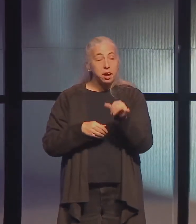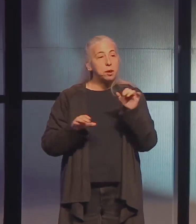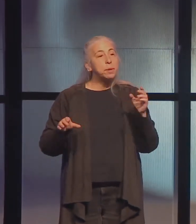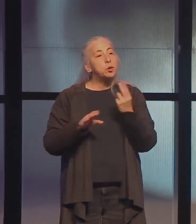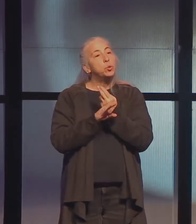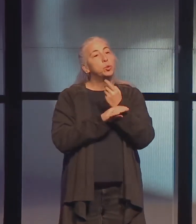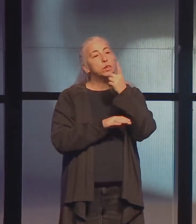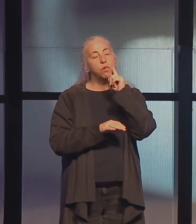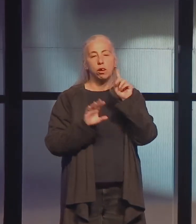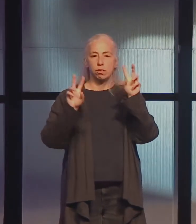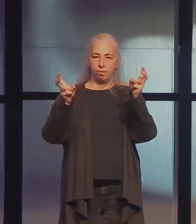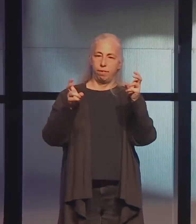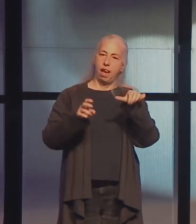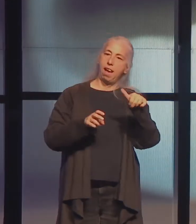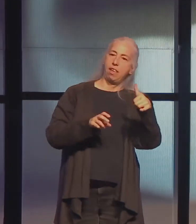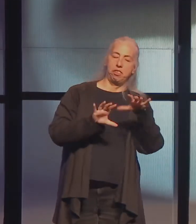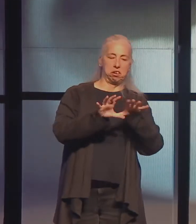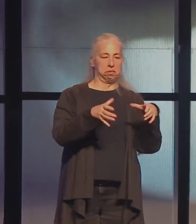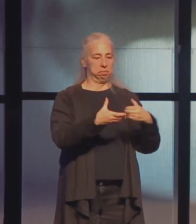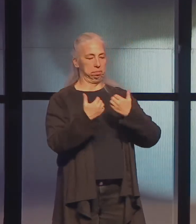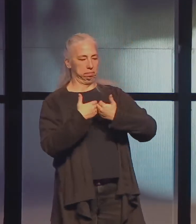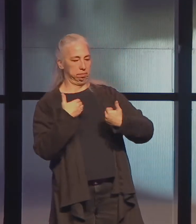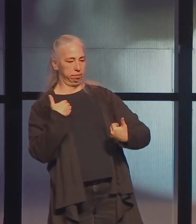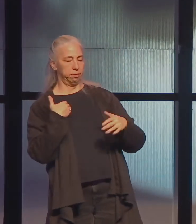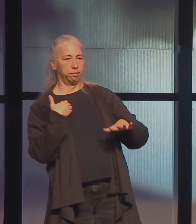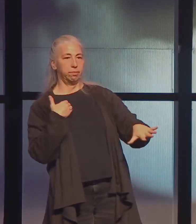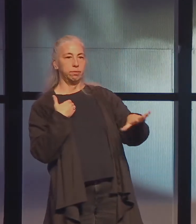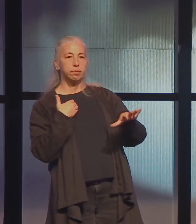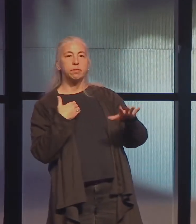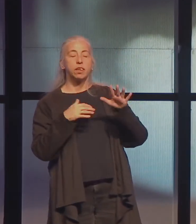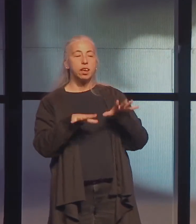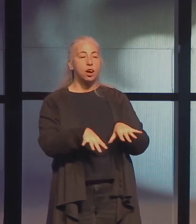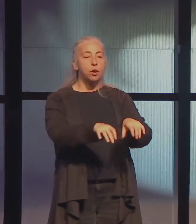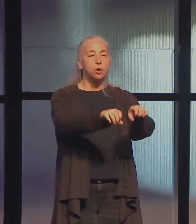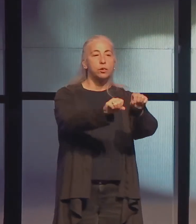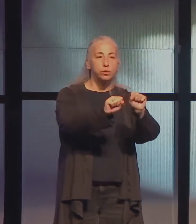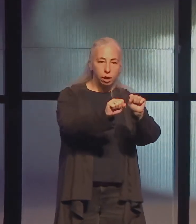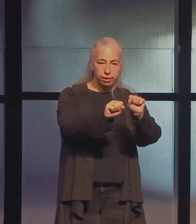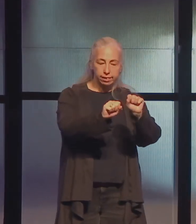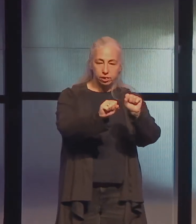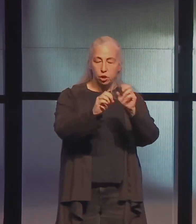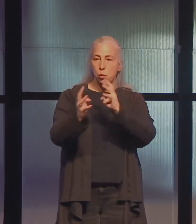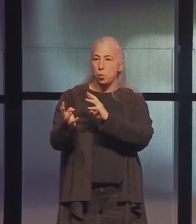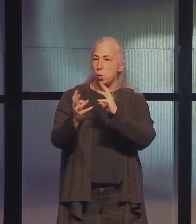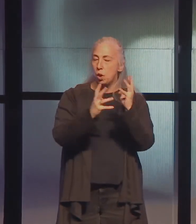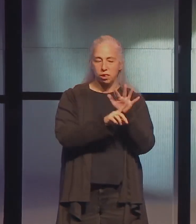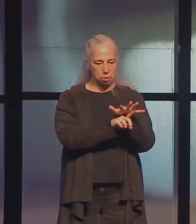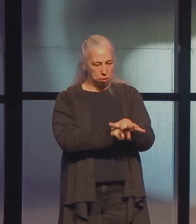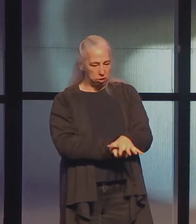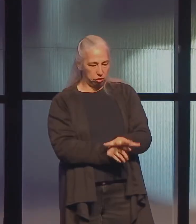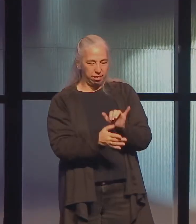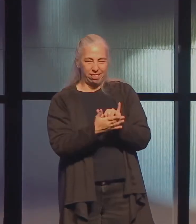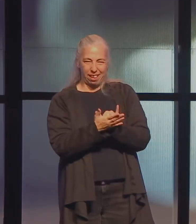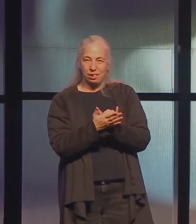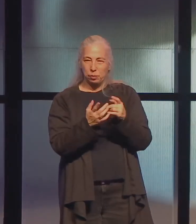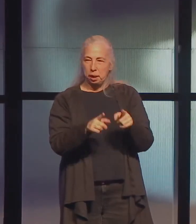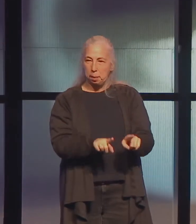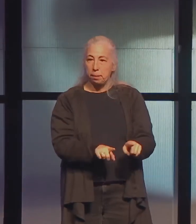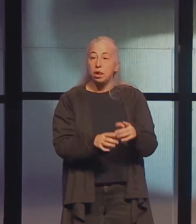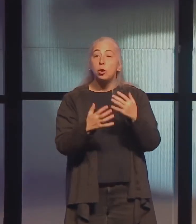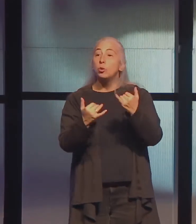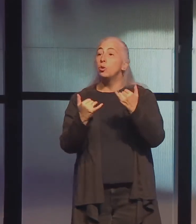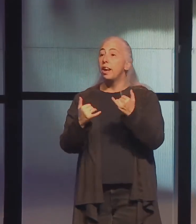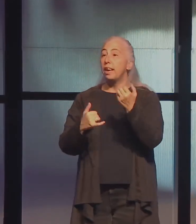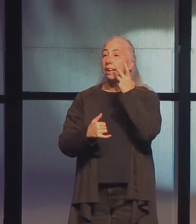these mindsets that have fueled wars and colonization and displacement and oppression. And today we see its